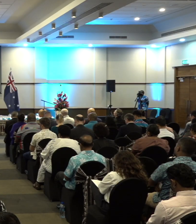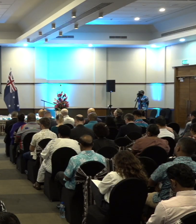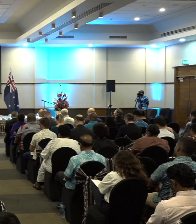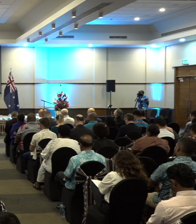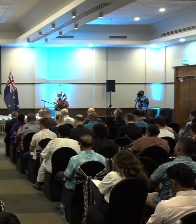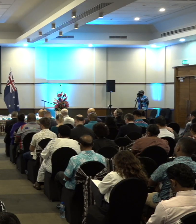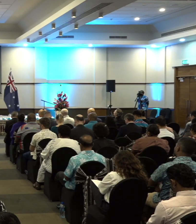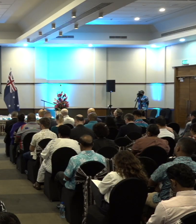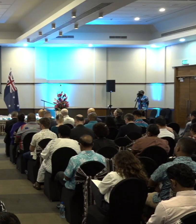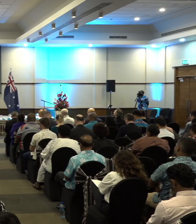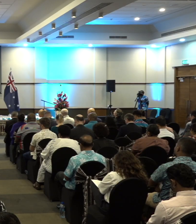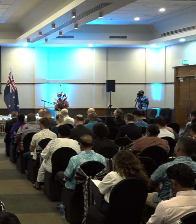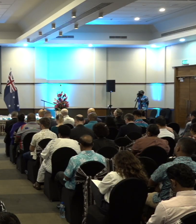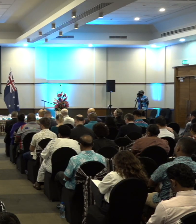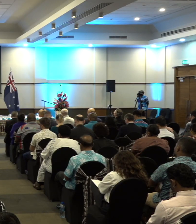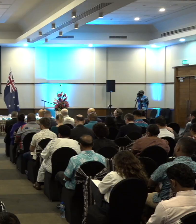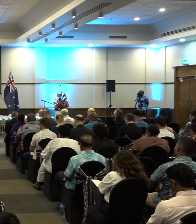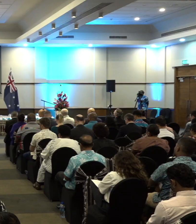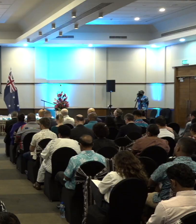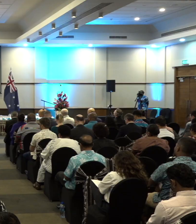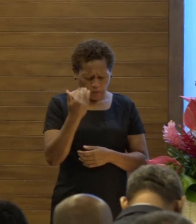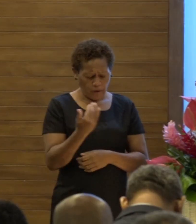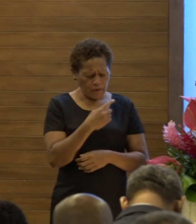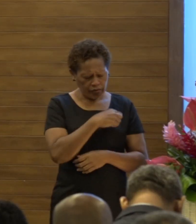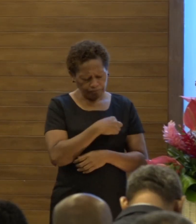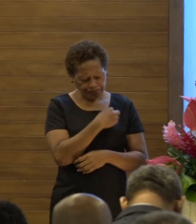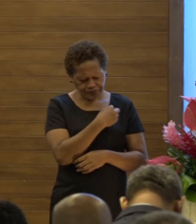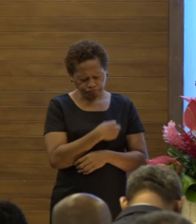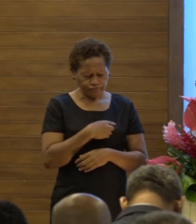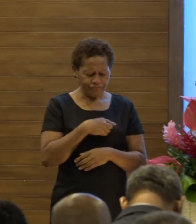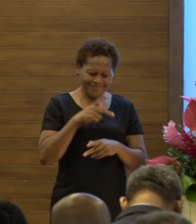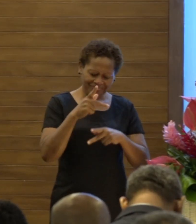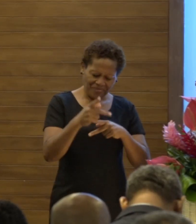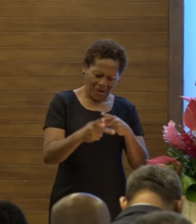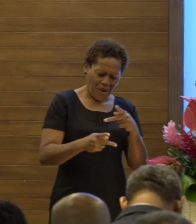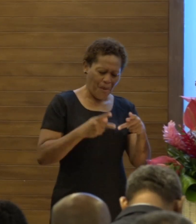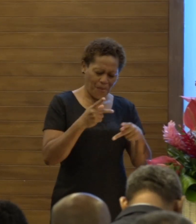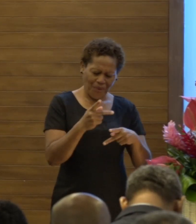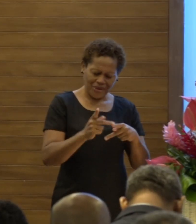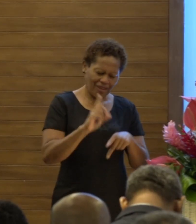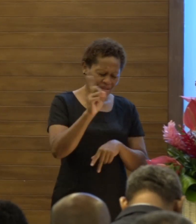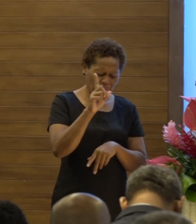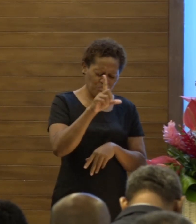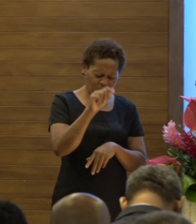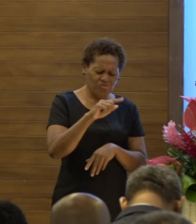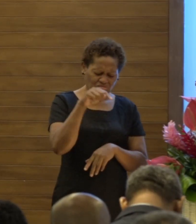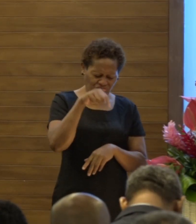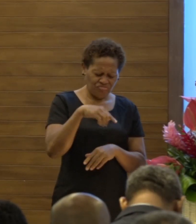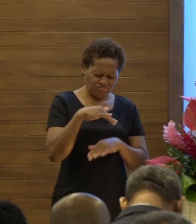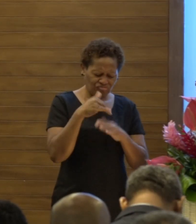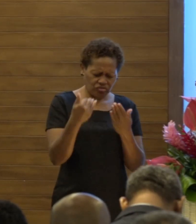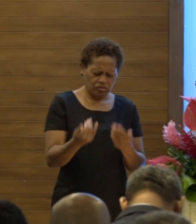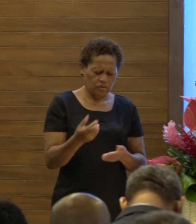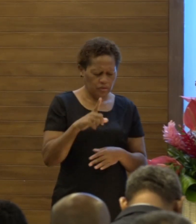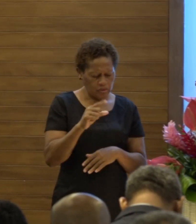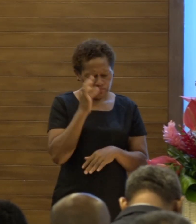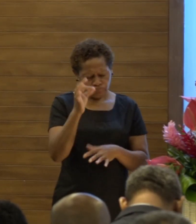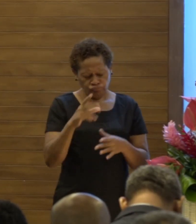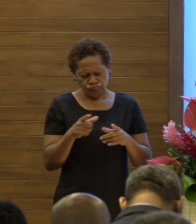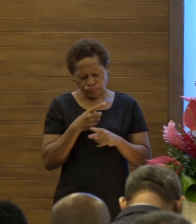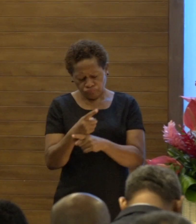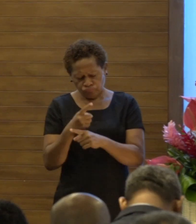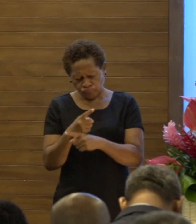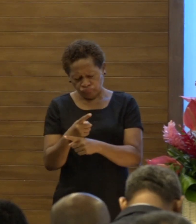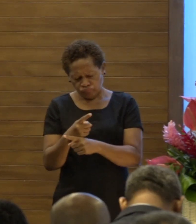and we always commit this entire process into your faithful hands. Lord, we ask for your guidance as we move